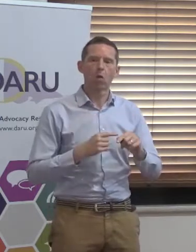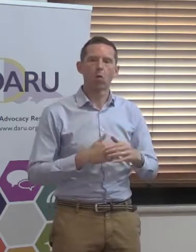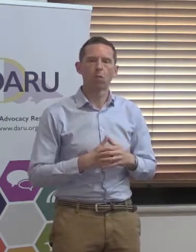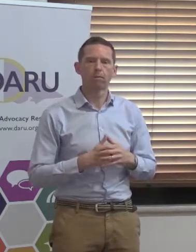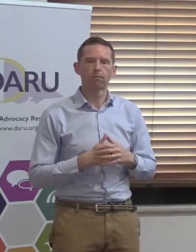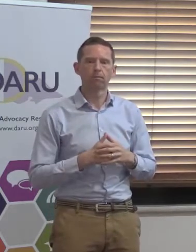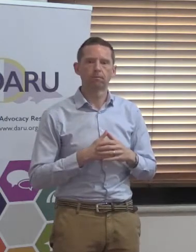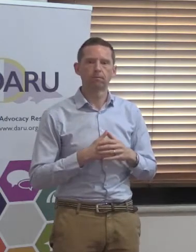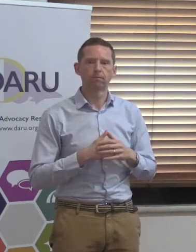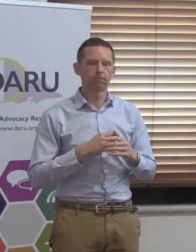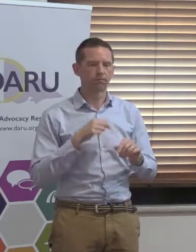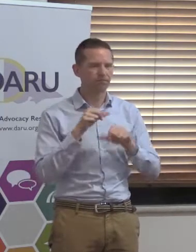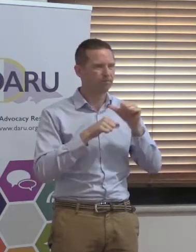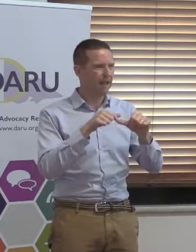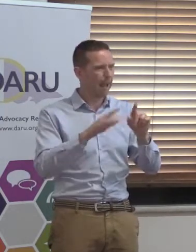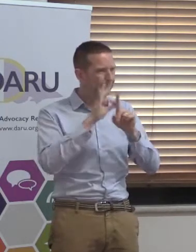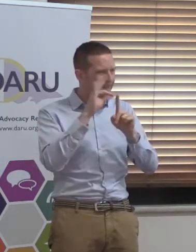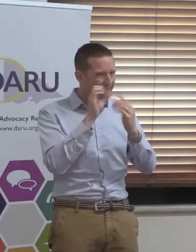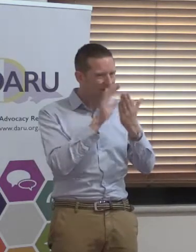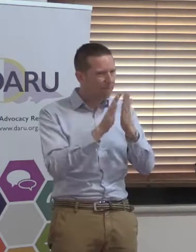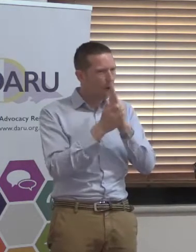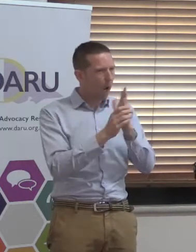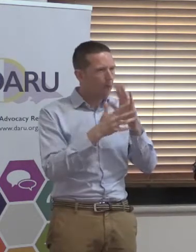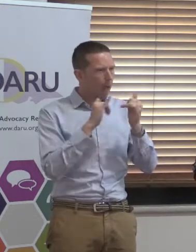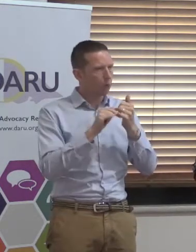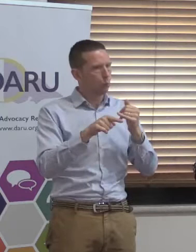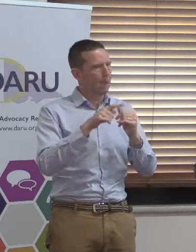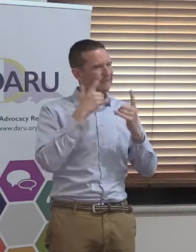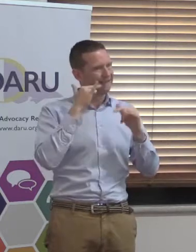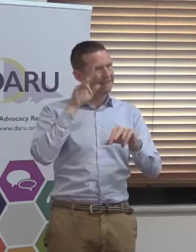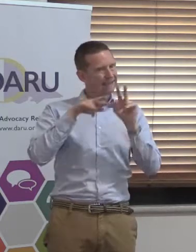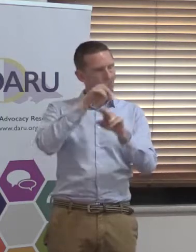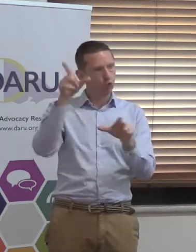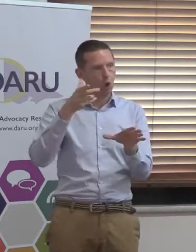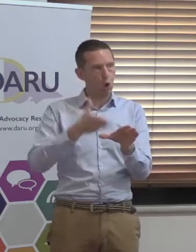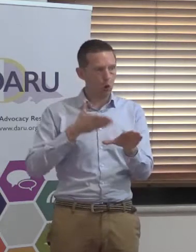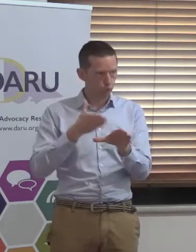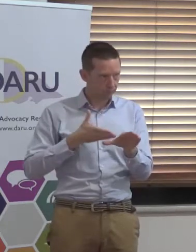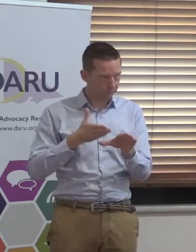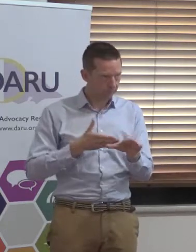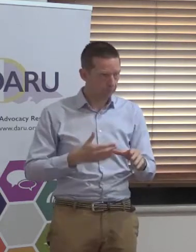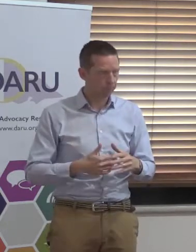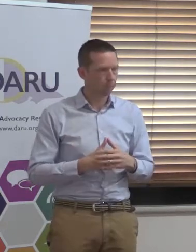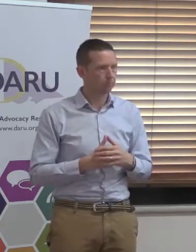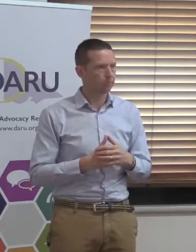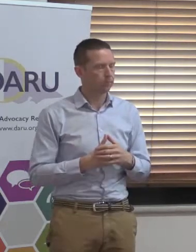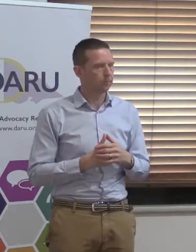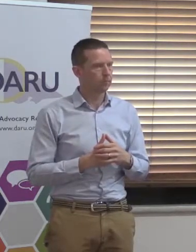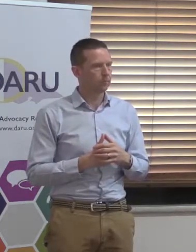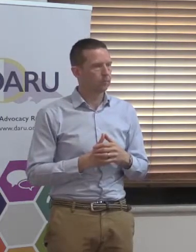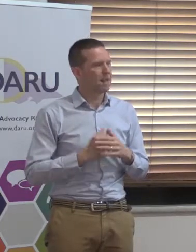updates to guidelines for assessing psychologists that